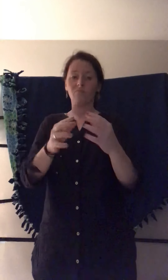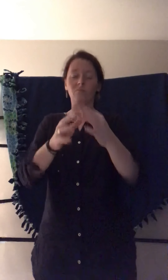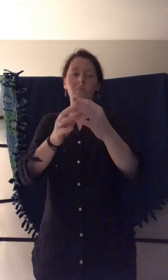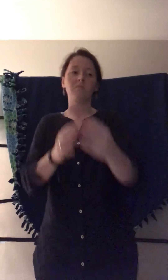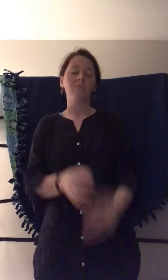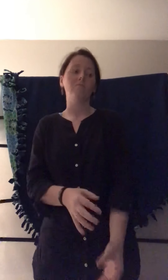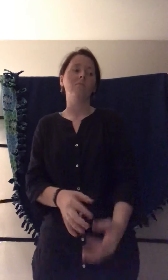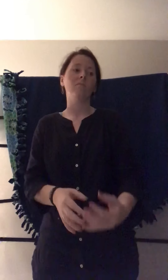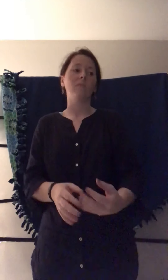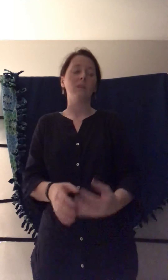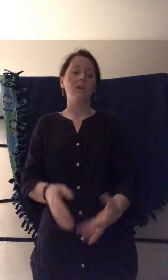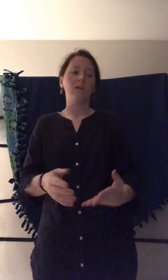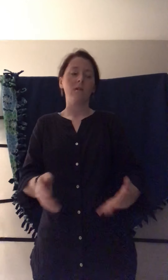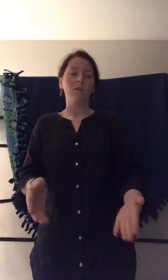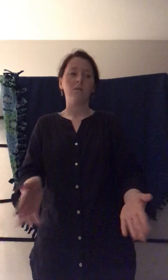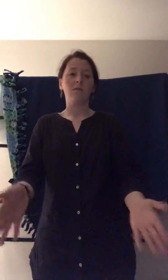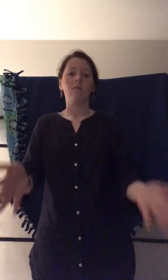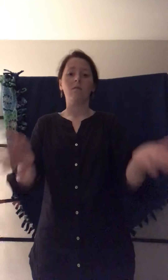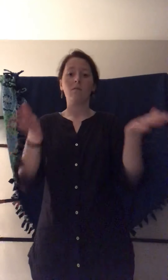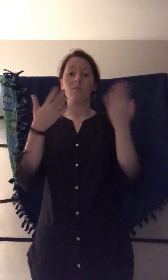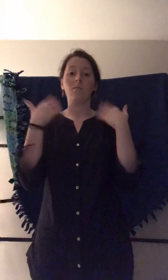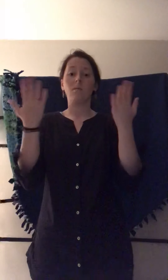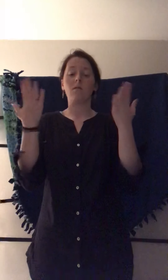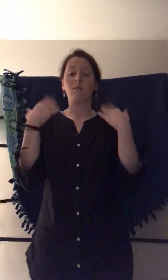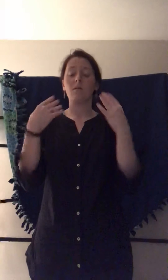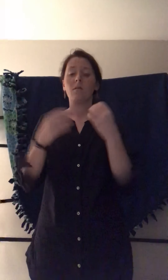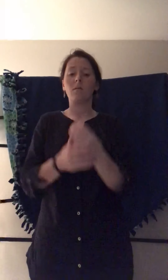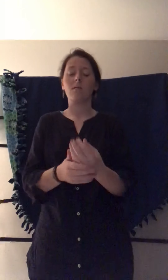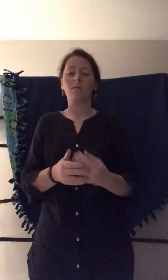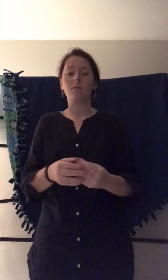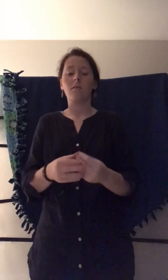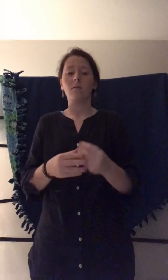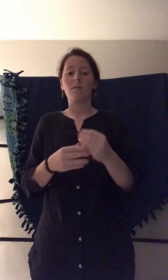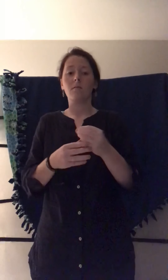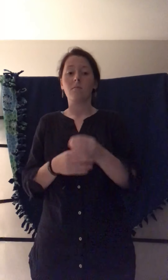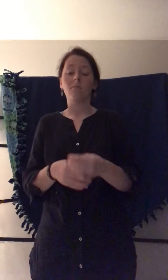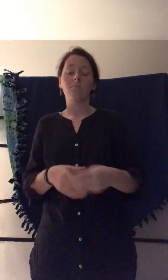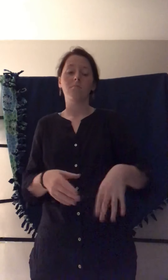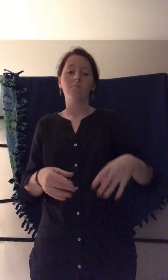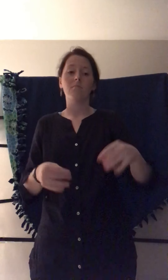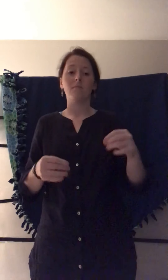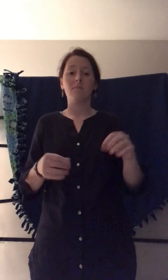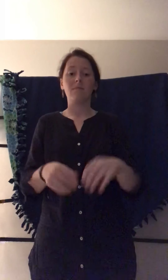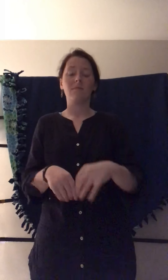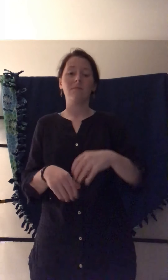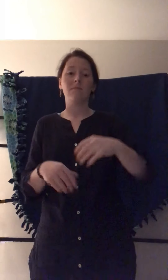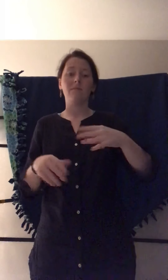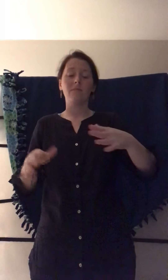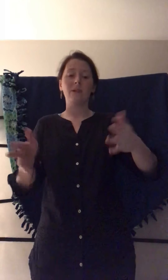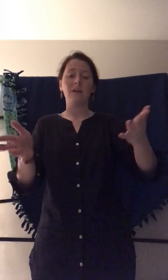creates updrafts. This warm, wet air acts as fuel. Add more fuel to the fire, so to speak, and you build a stronger hurricane.